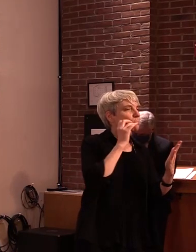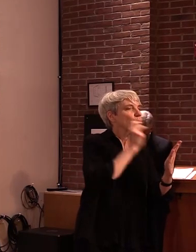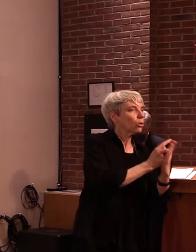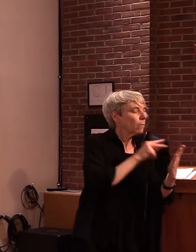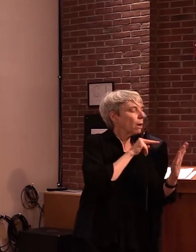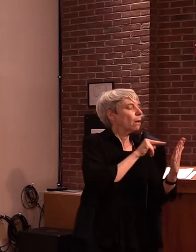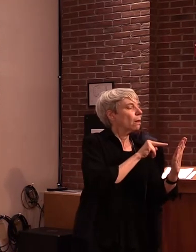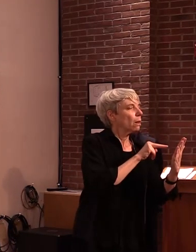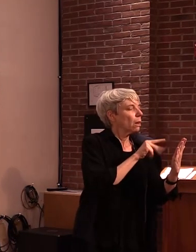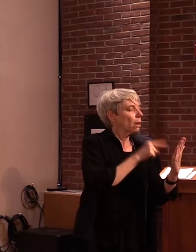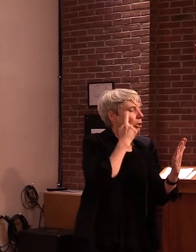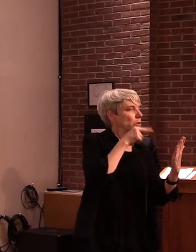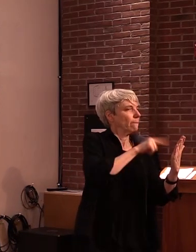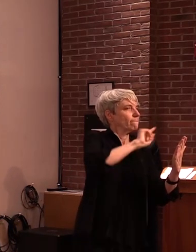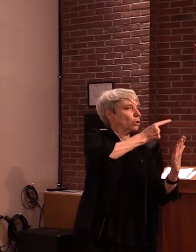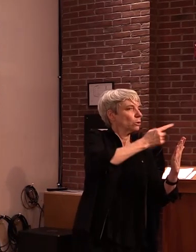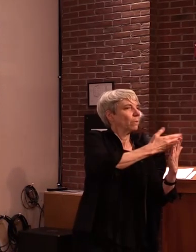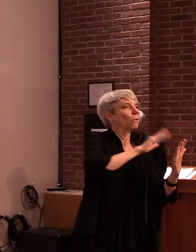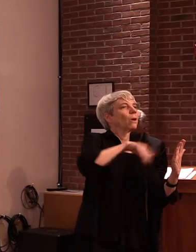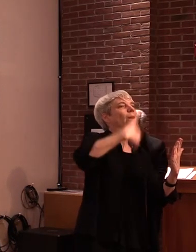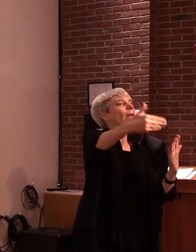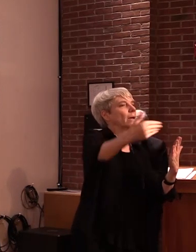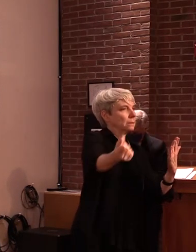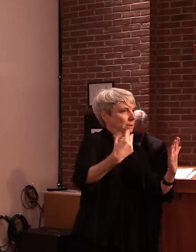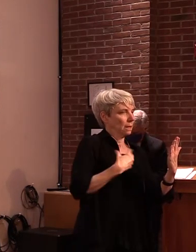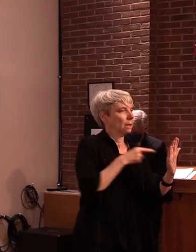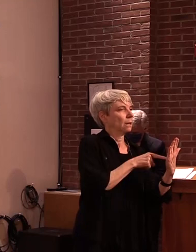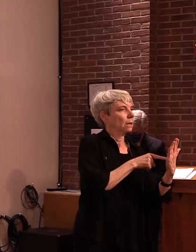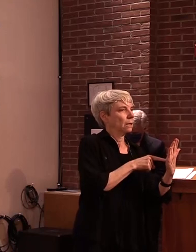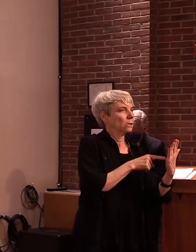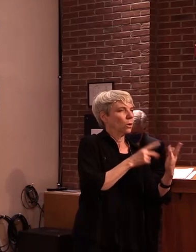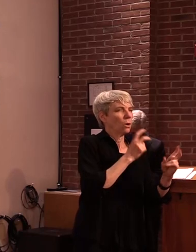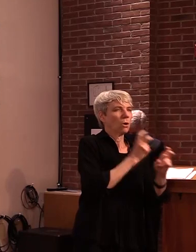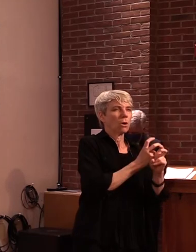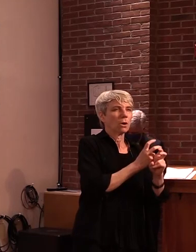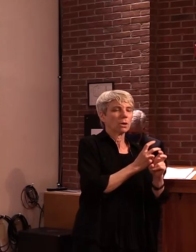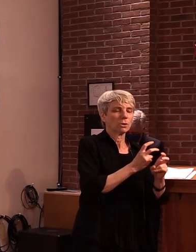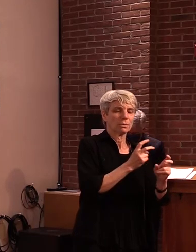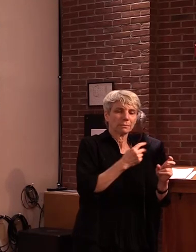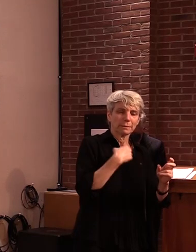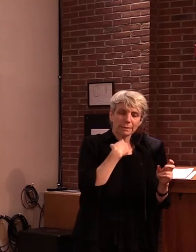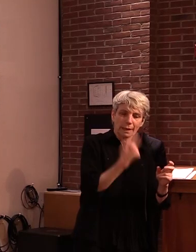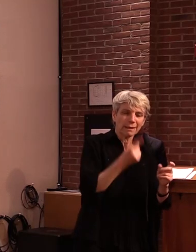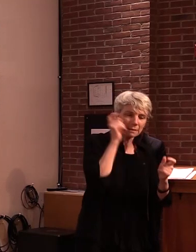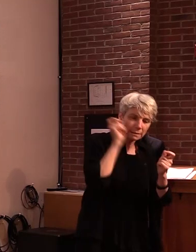approved yet. So it's a little bit of challenge, but I can get you something pretty close.